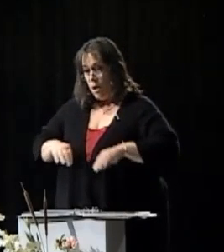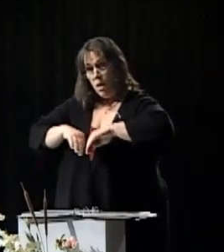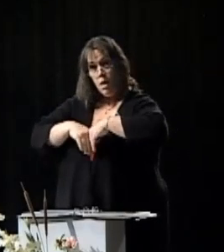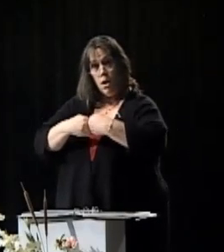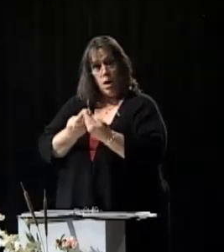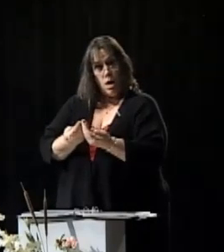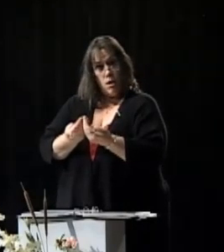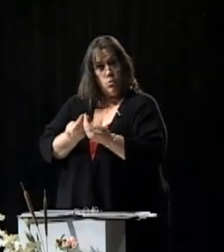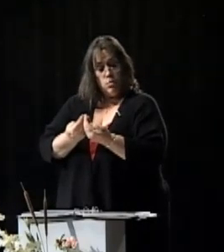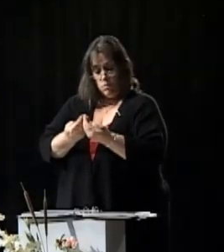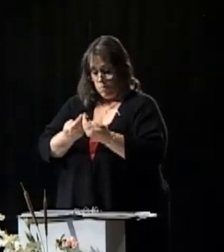how,